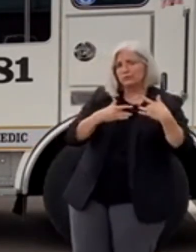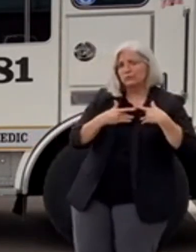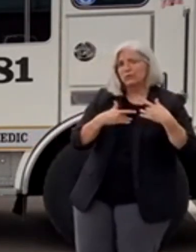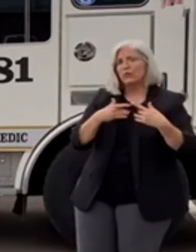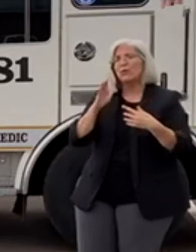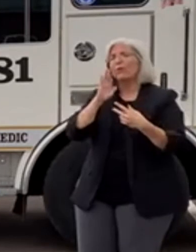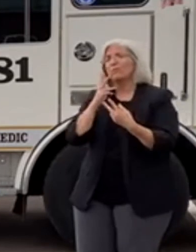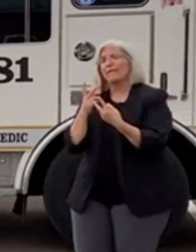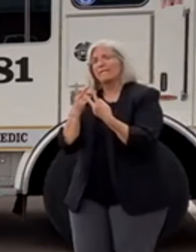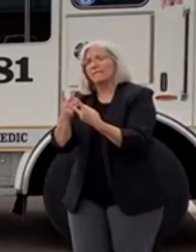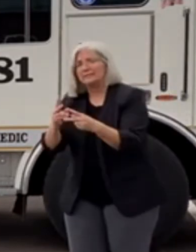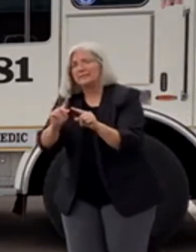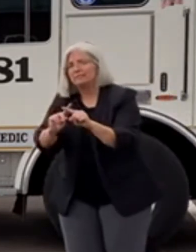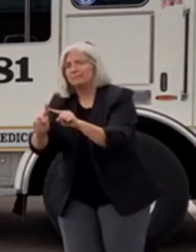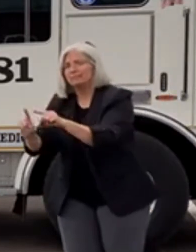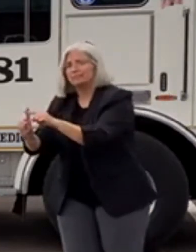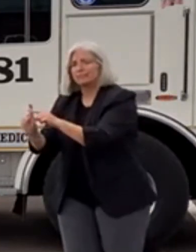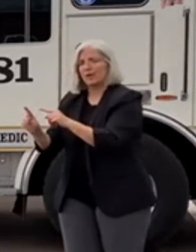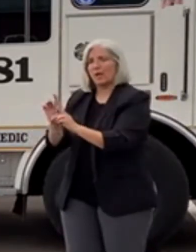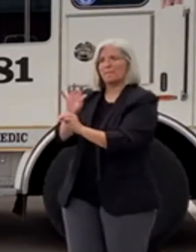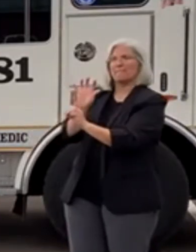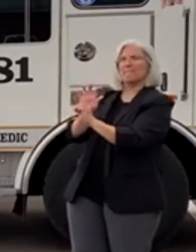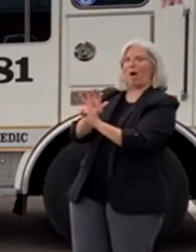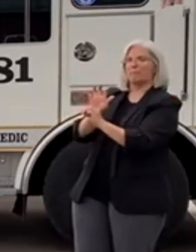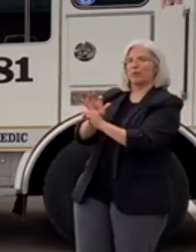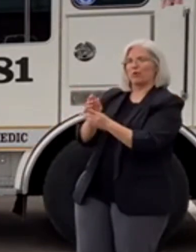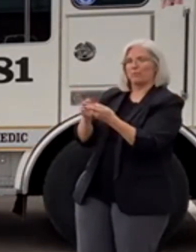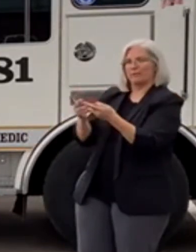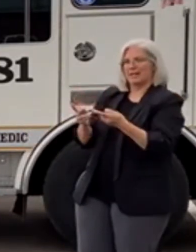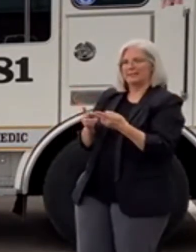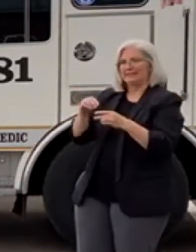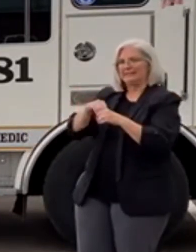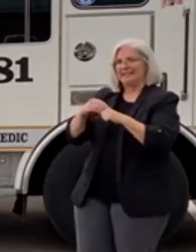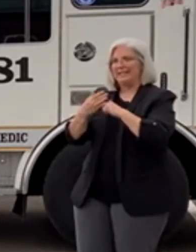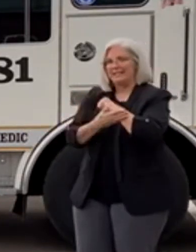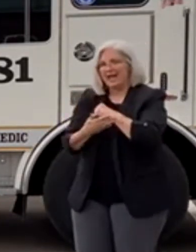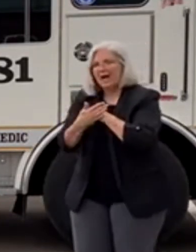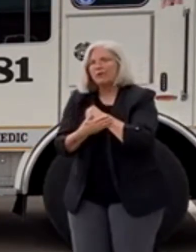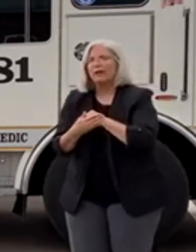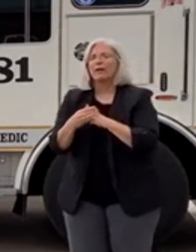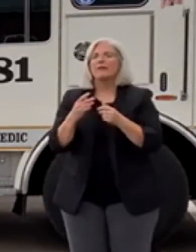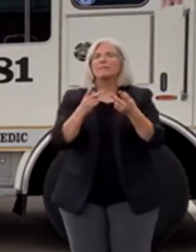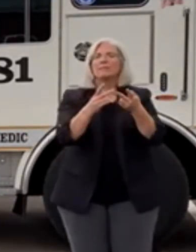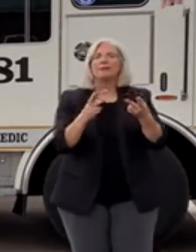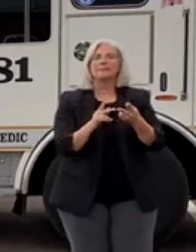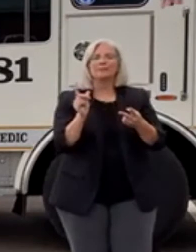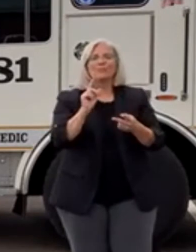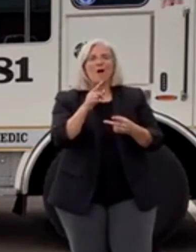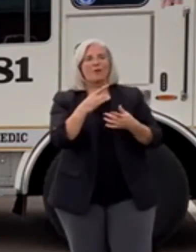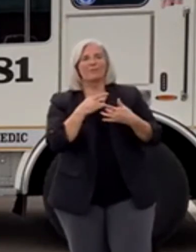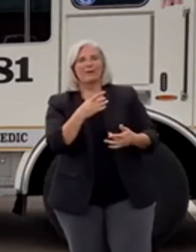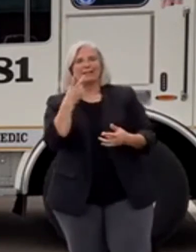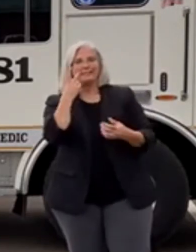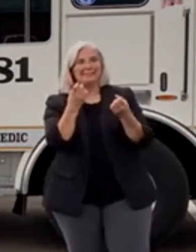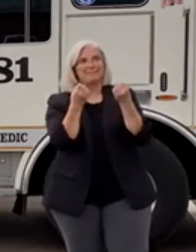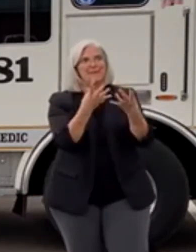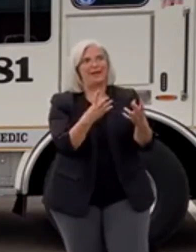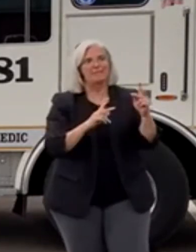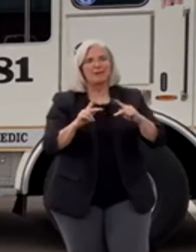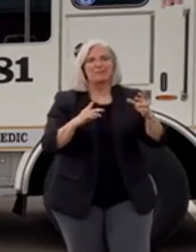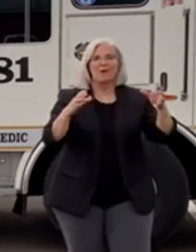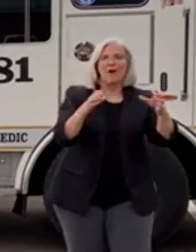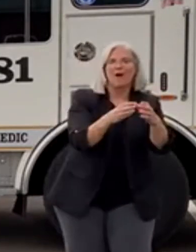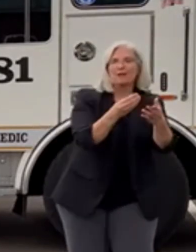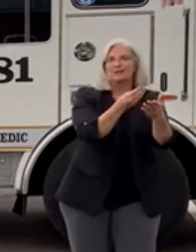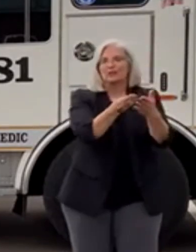of your popular locations throughout the county. So places where you might normally see people gathering and shopping is where we plan to be as